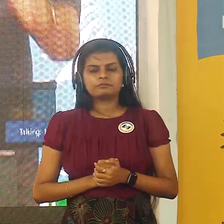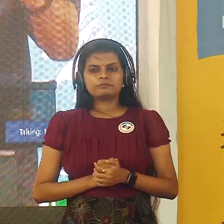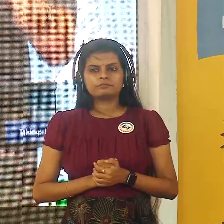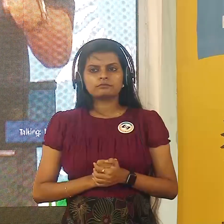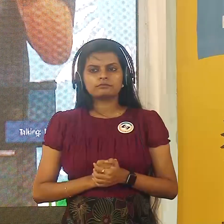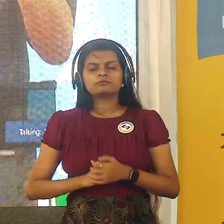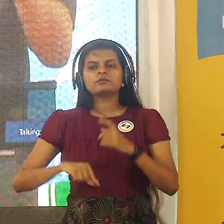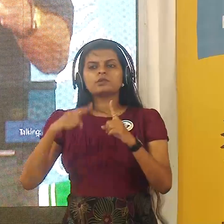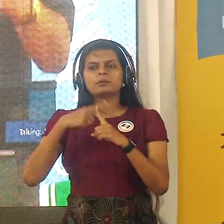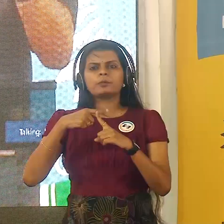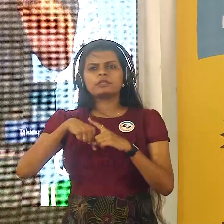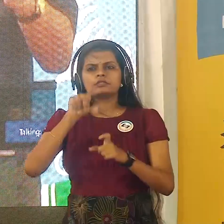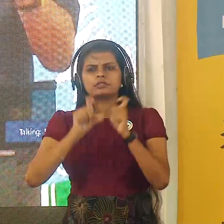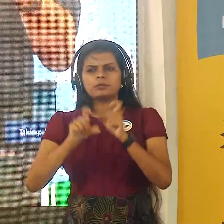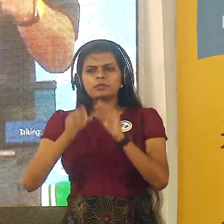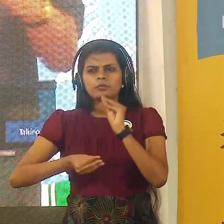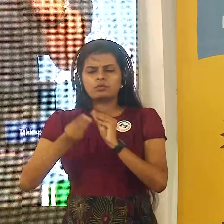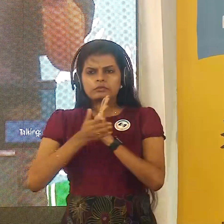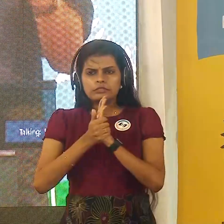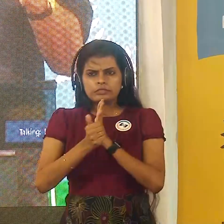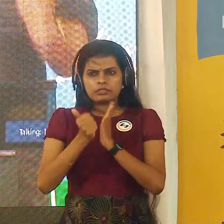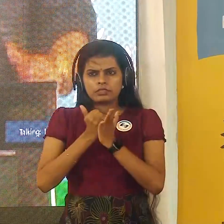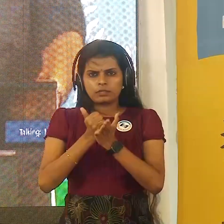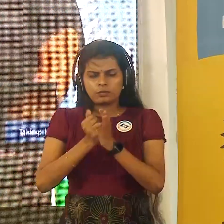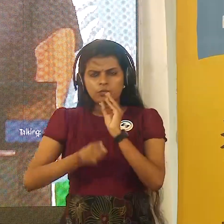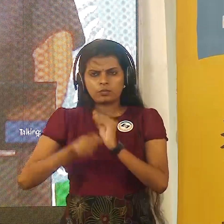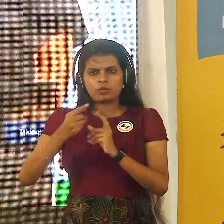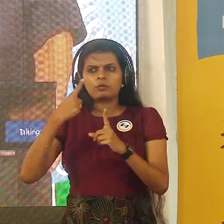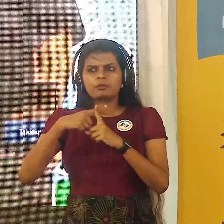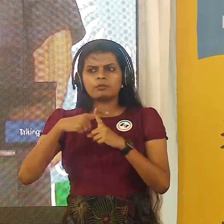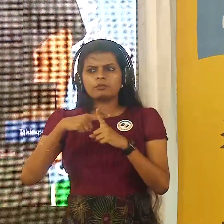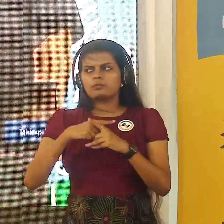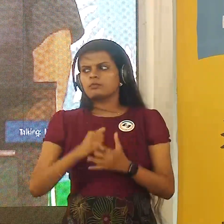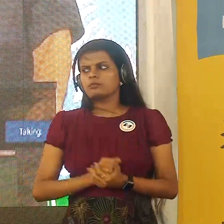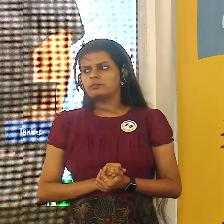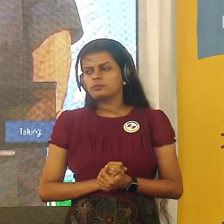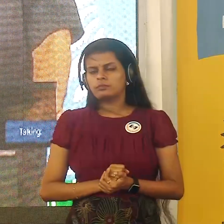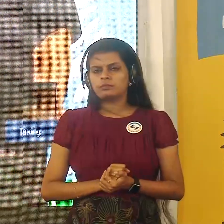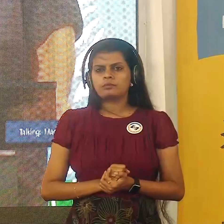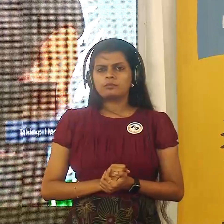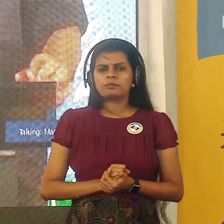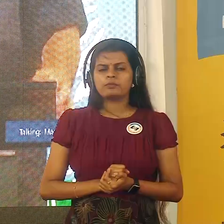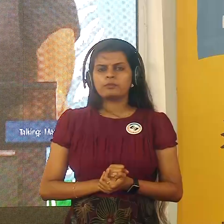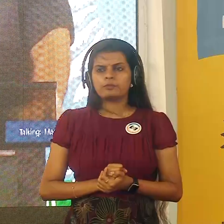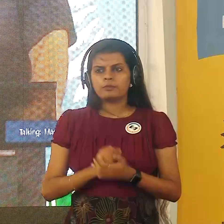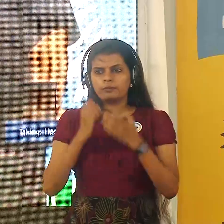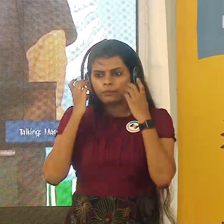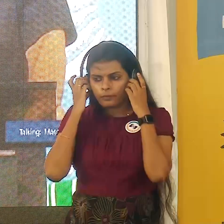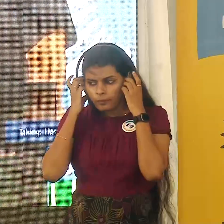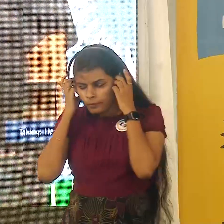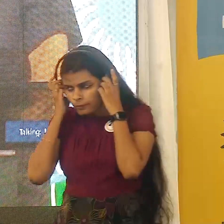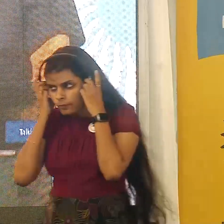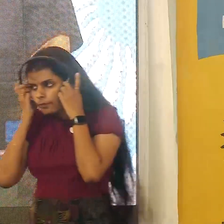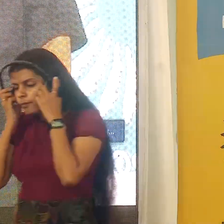to also make Kerala a place for a hub for the workers with the most